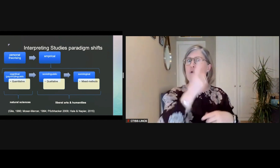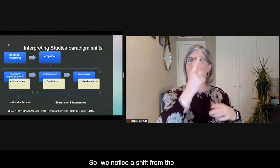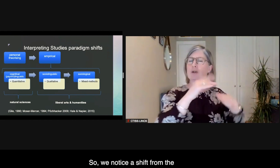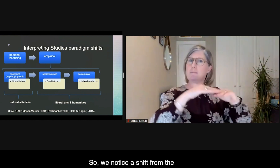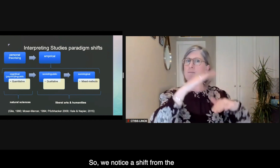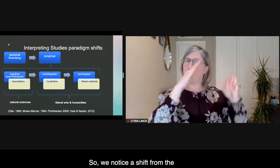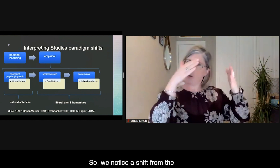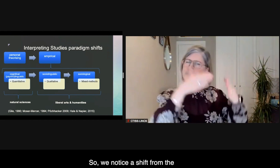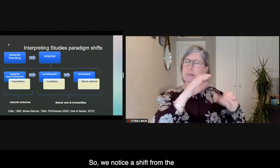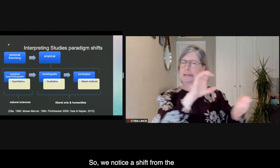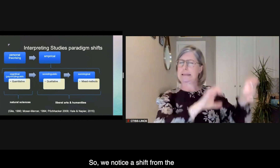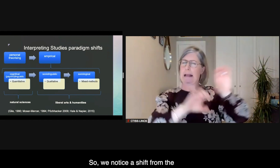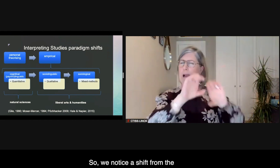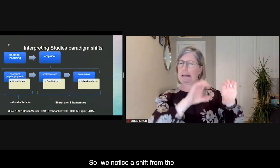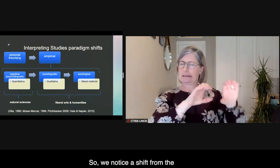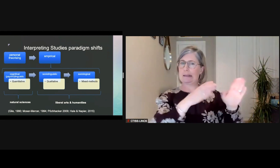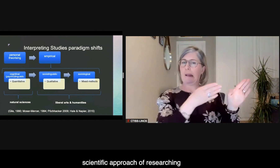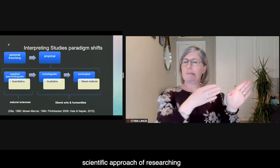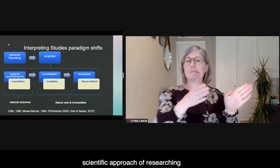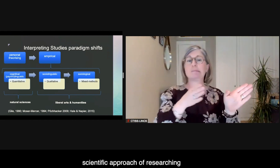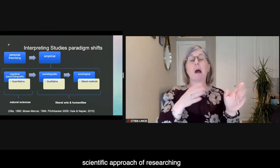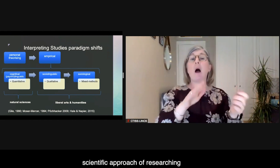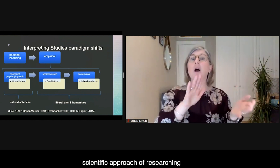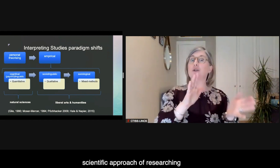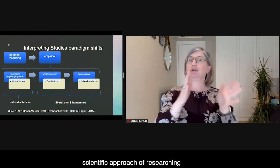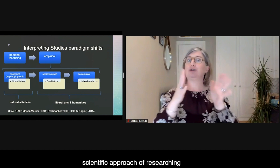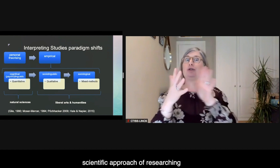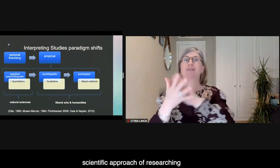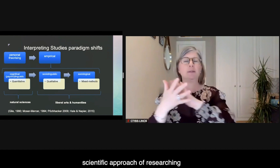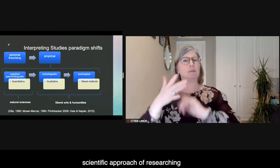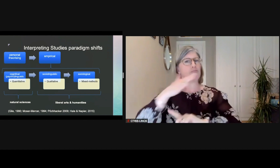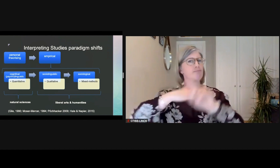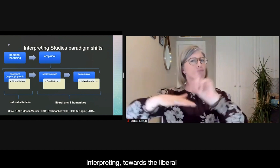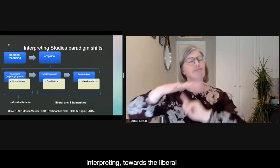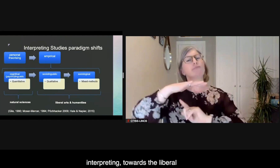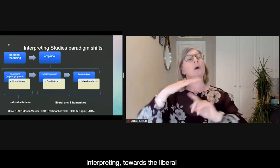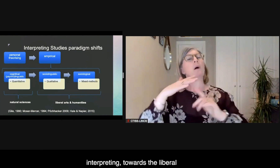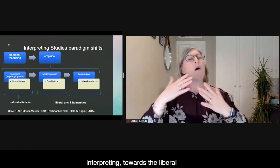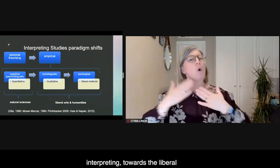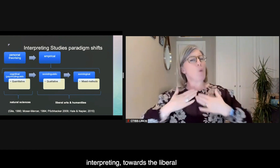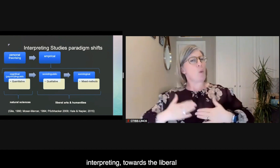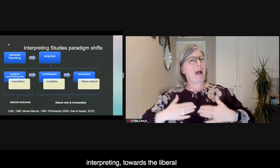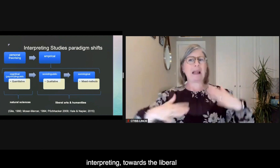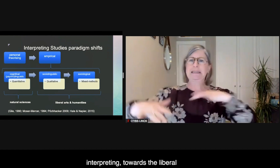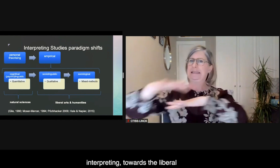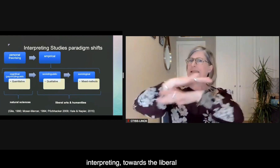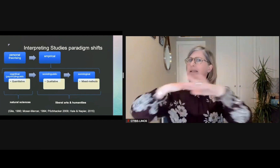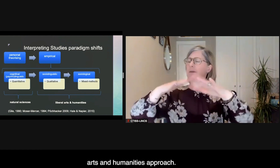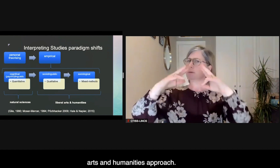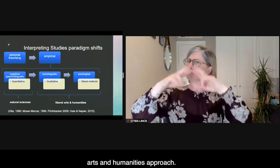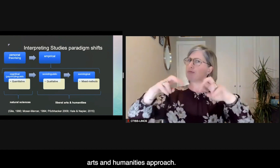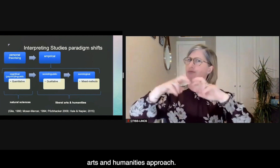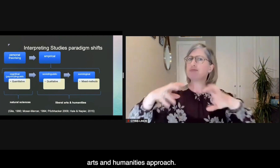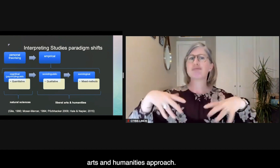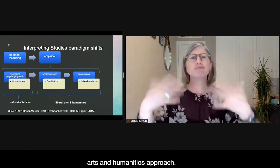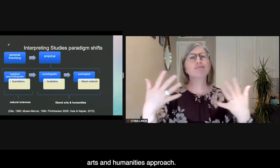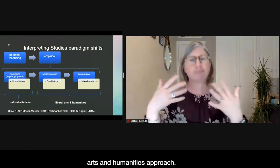So we notice a shift from the scientific approach of researching interpreting towards a liberal arts and humanities approach.